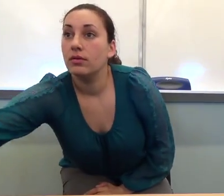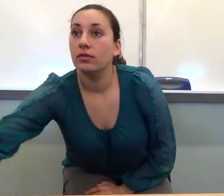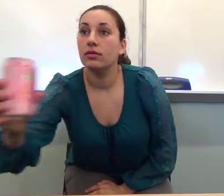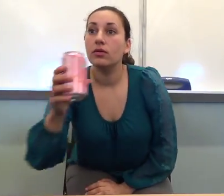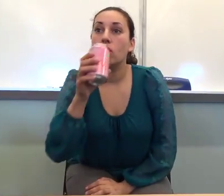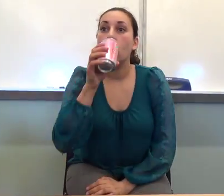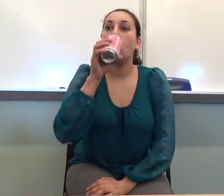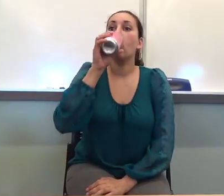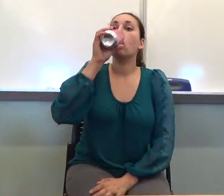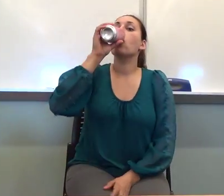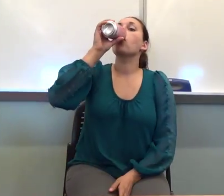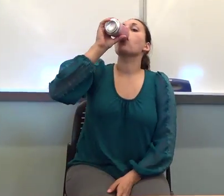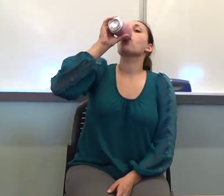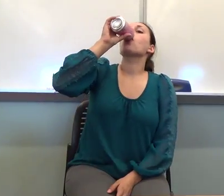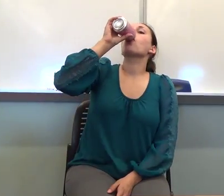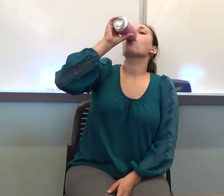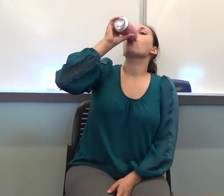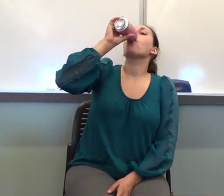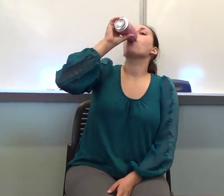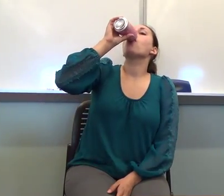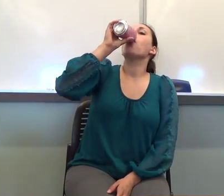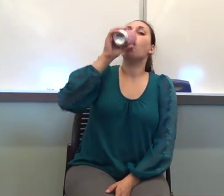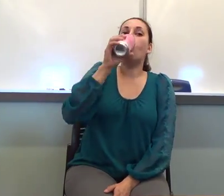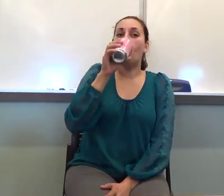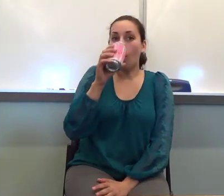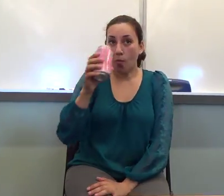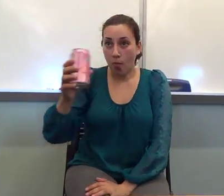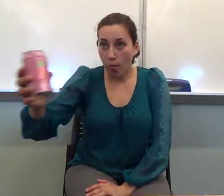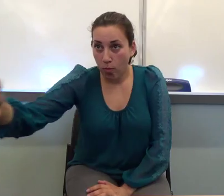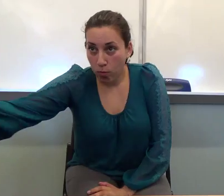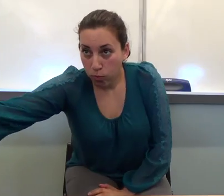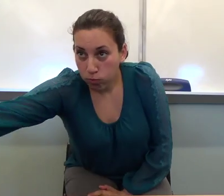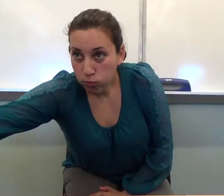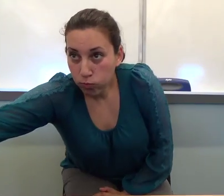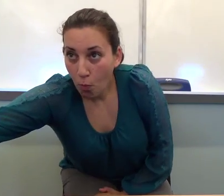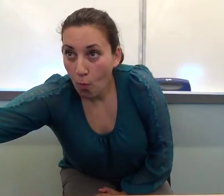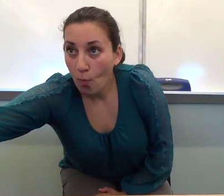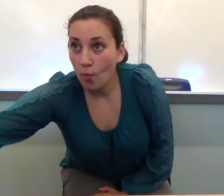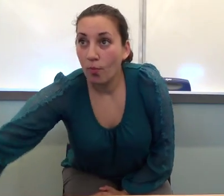says write each rate in lowest terms. Tyler earned $58